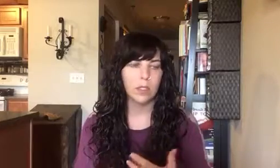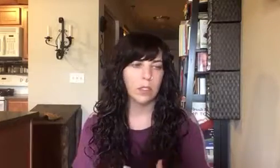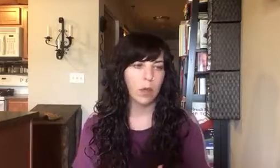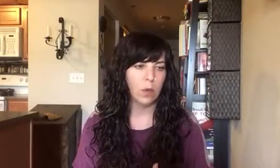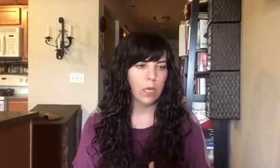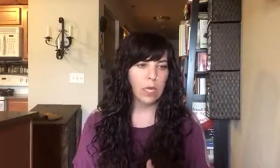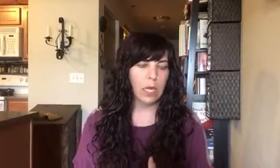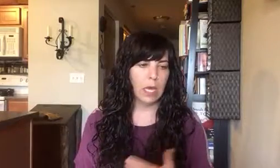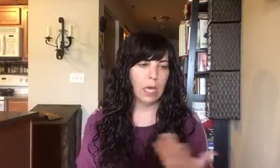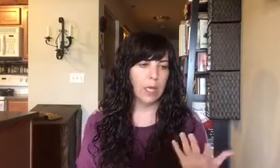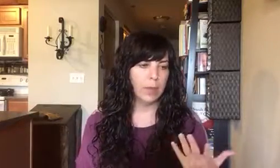So